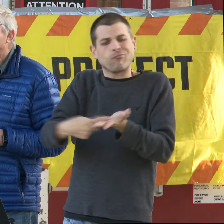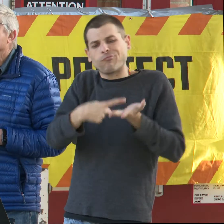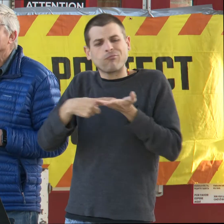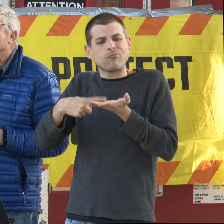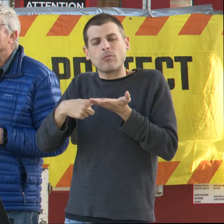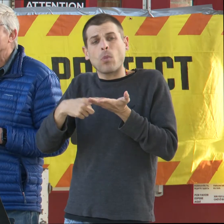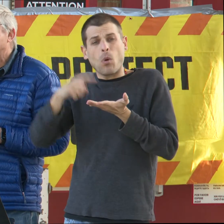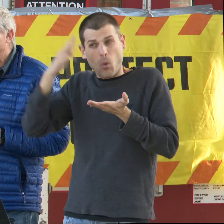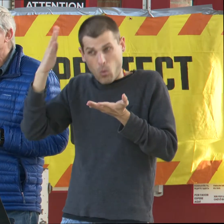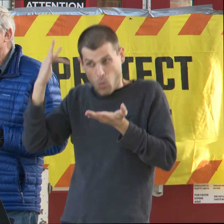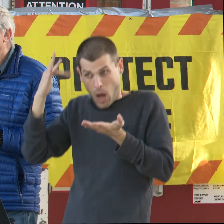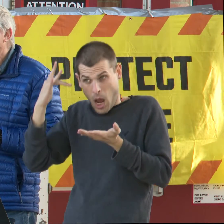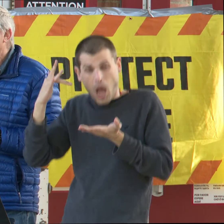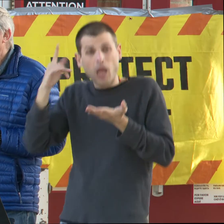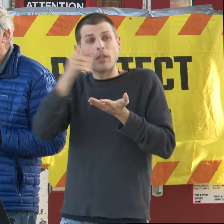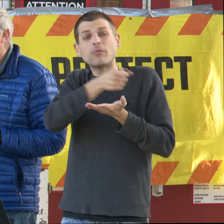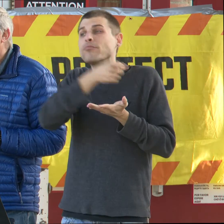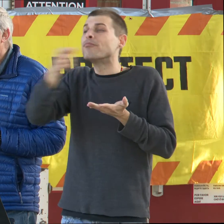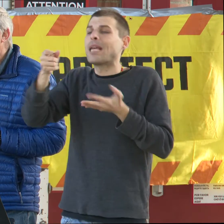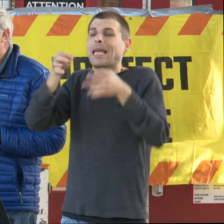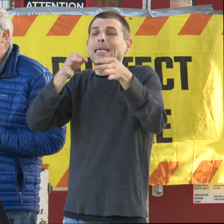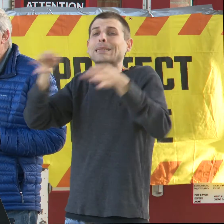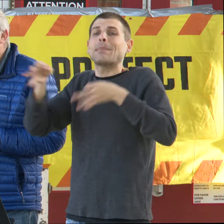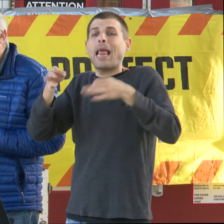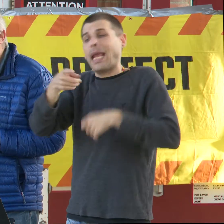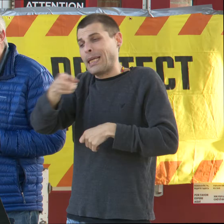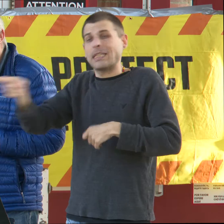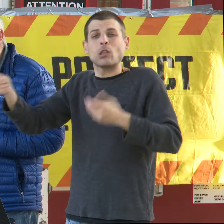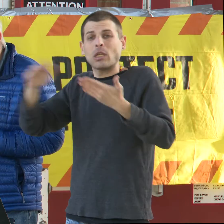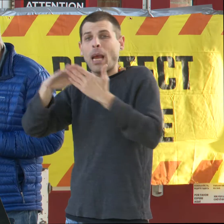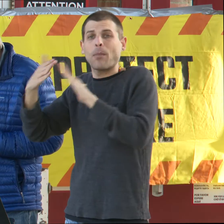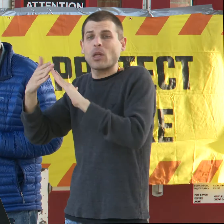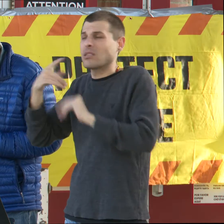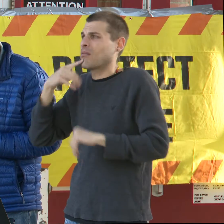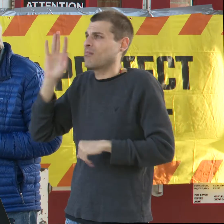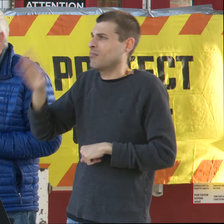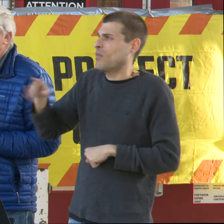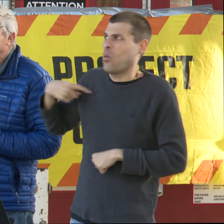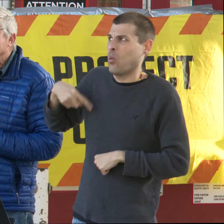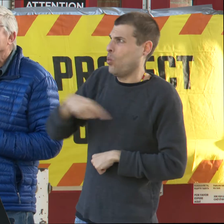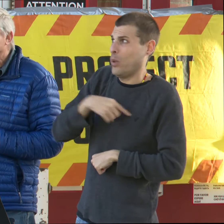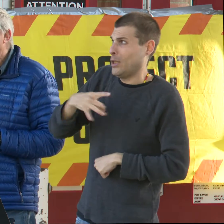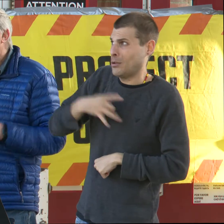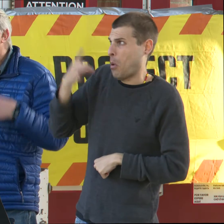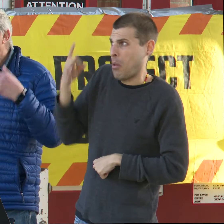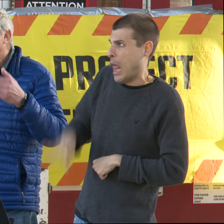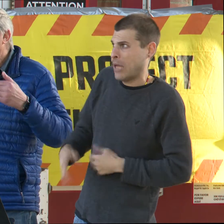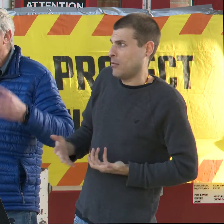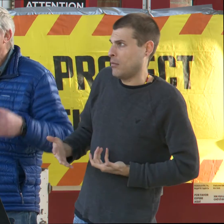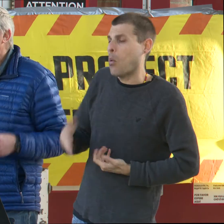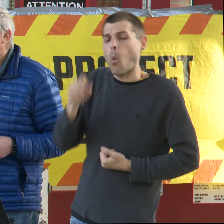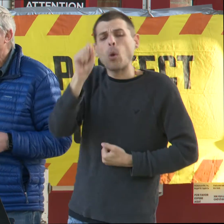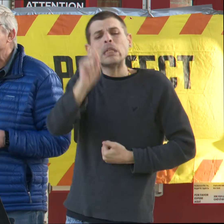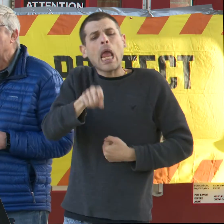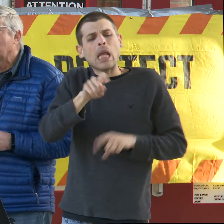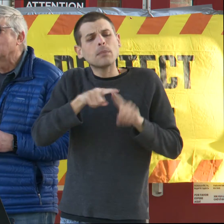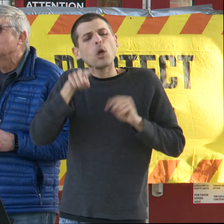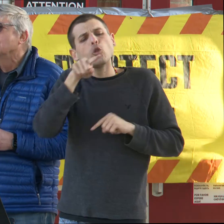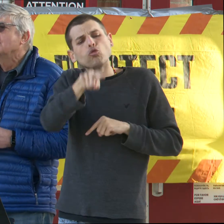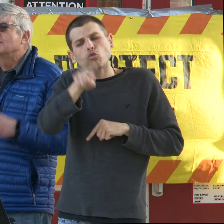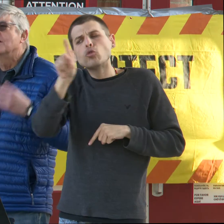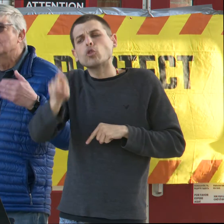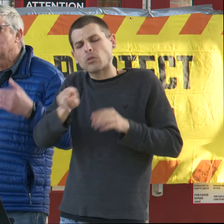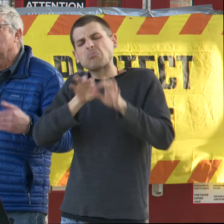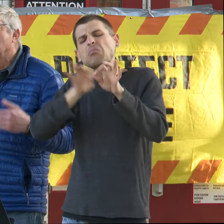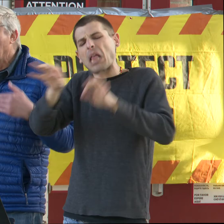to explain this project to the neighborhood. I said, well, you know, the neighborhood doesn't like this project. Well, yeah, but we need to have the neighborhood